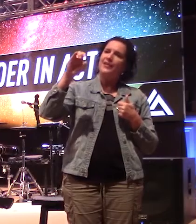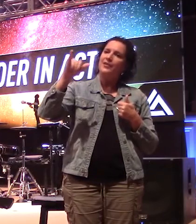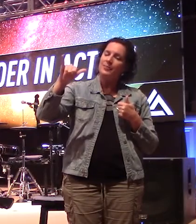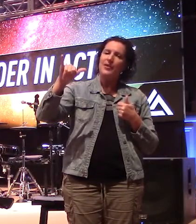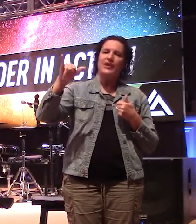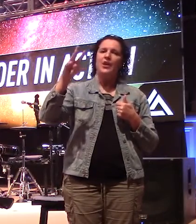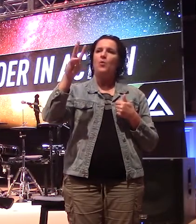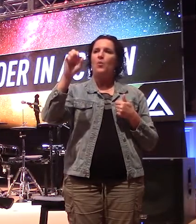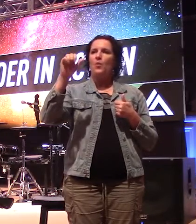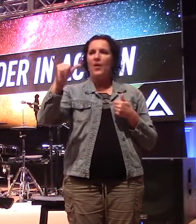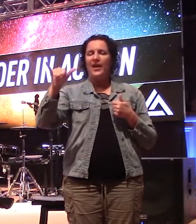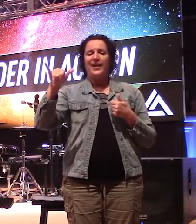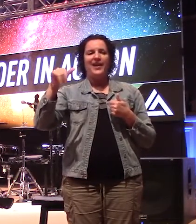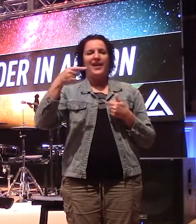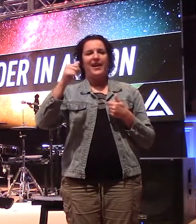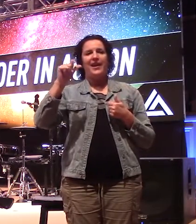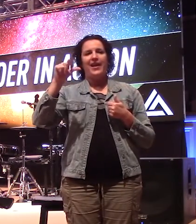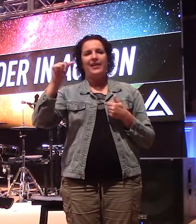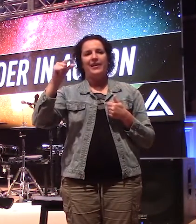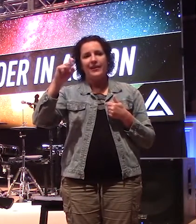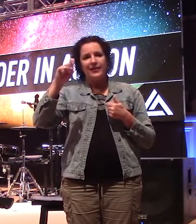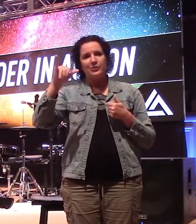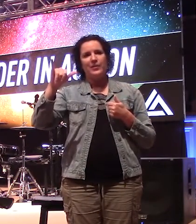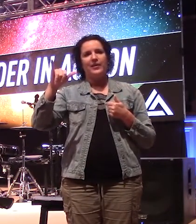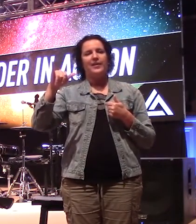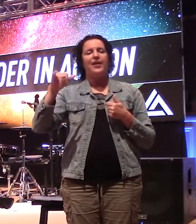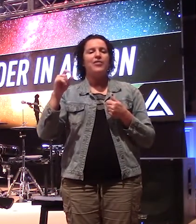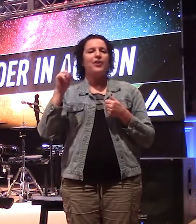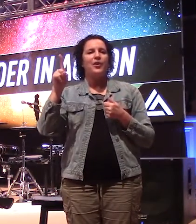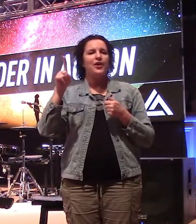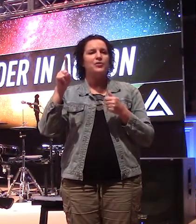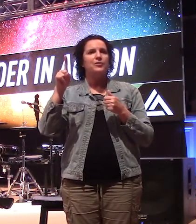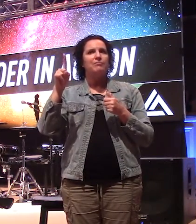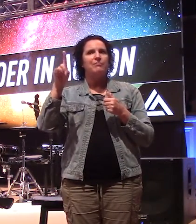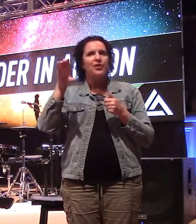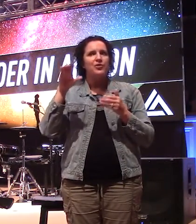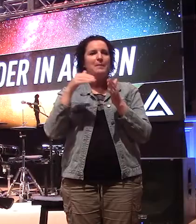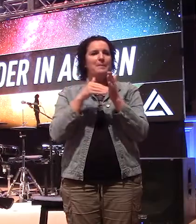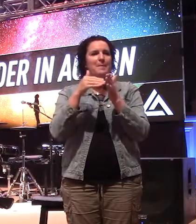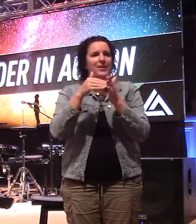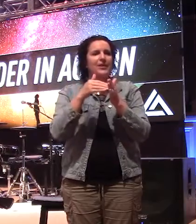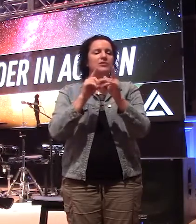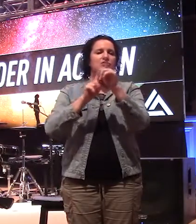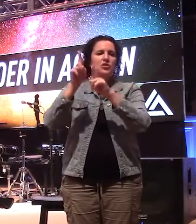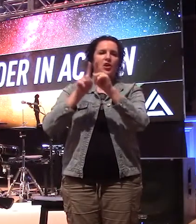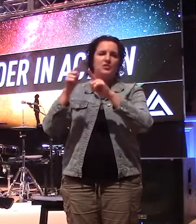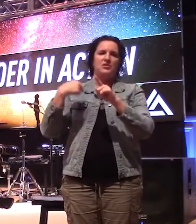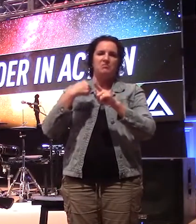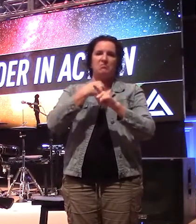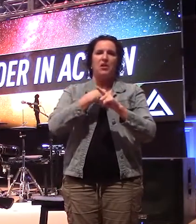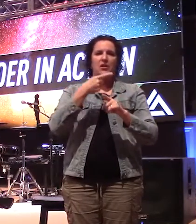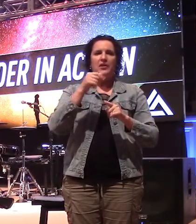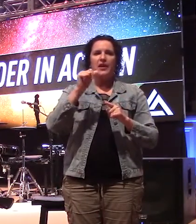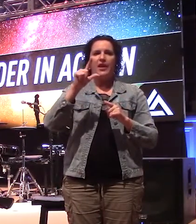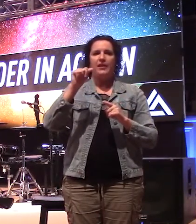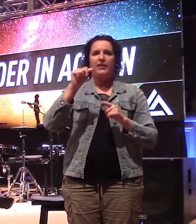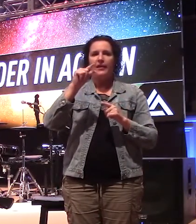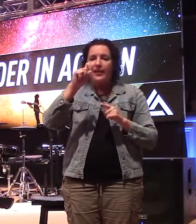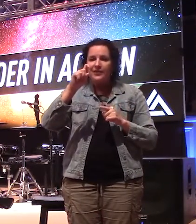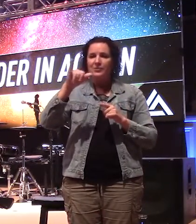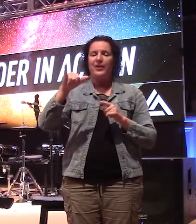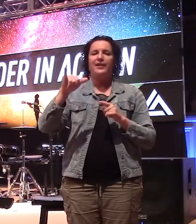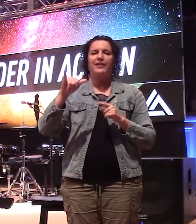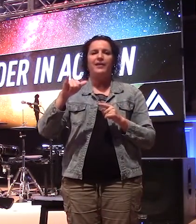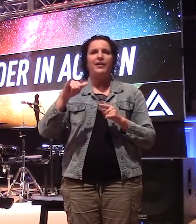billion stars in our galaxy. We used to think that's all there was, but a guy named Hubble came along and invented this telescope,